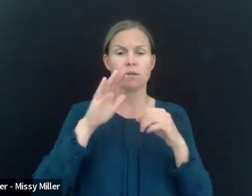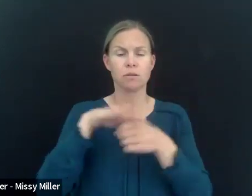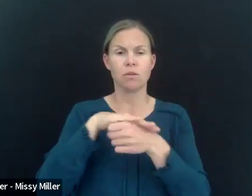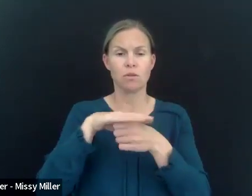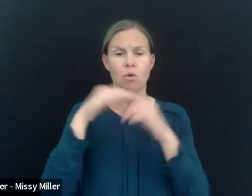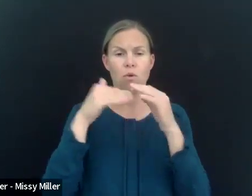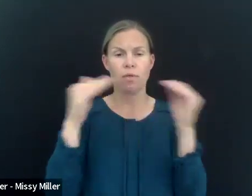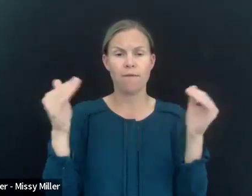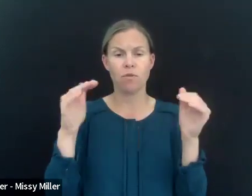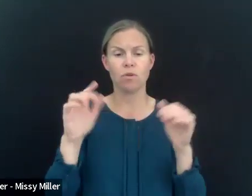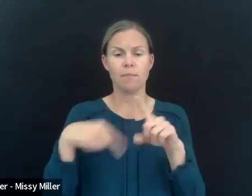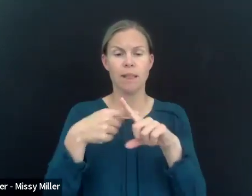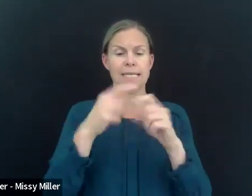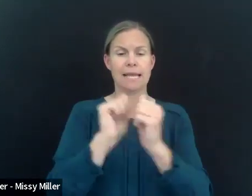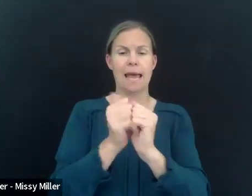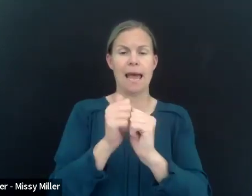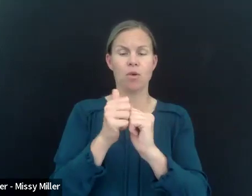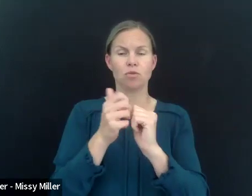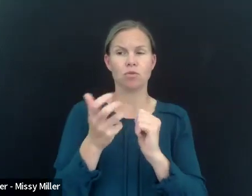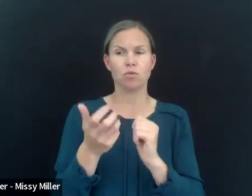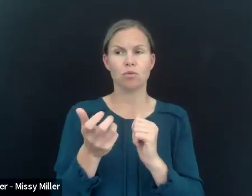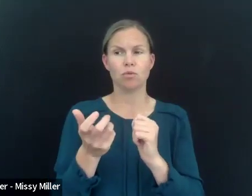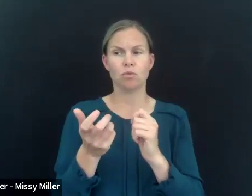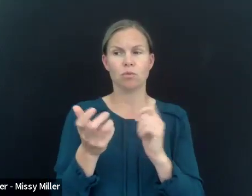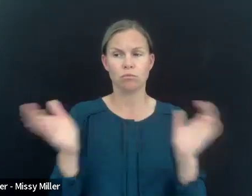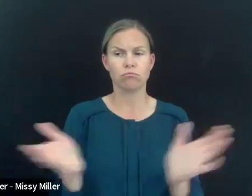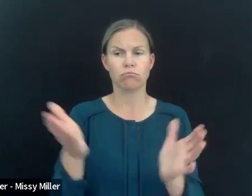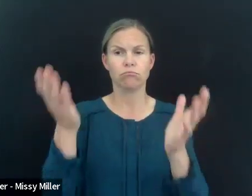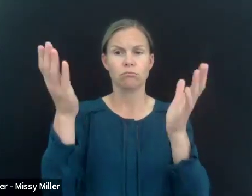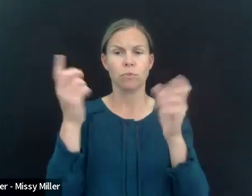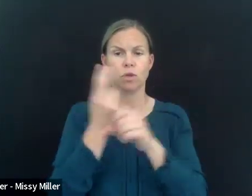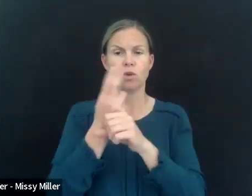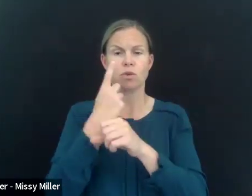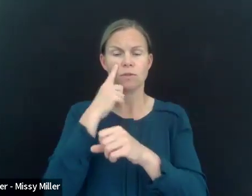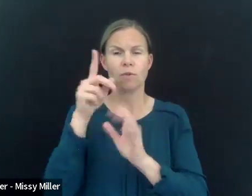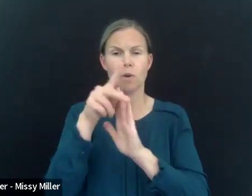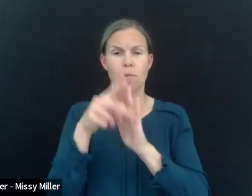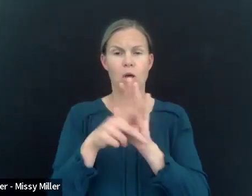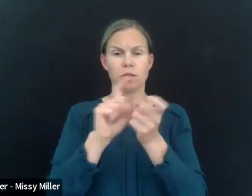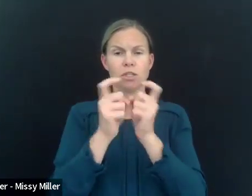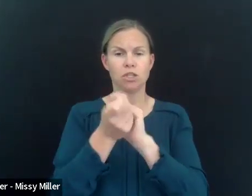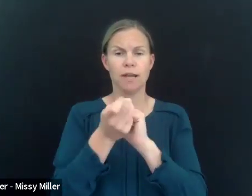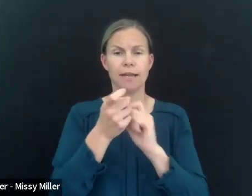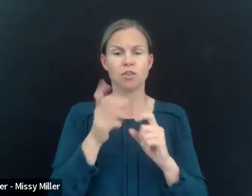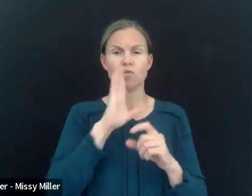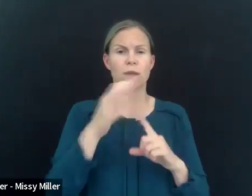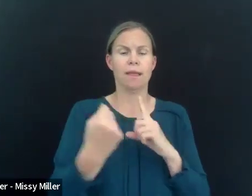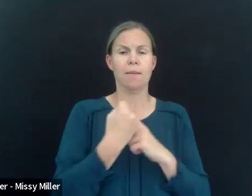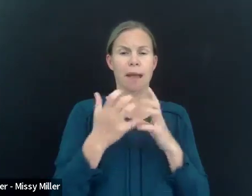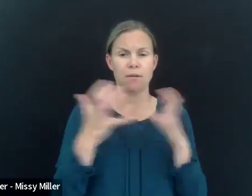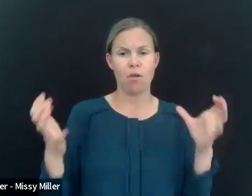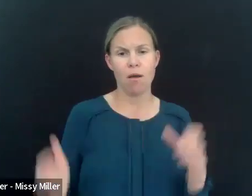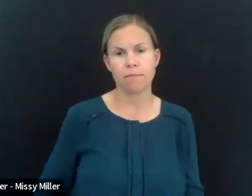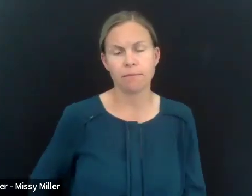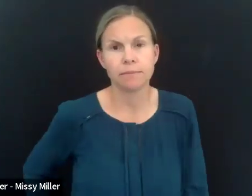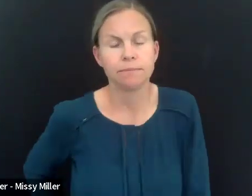as as a way to leverage it for policy change, I think is impactful.